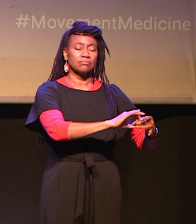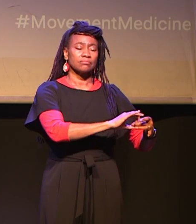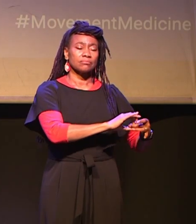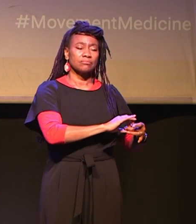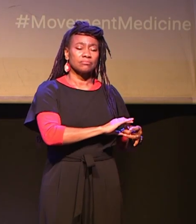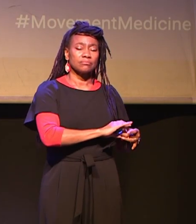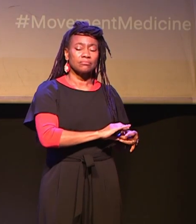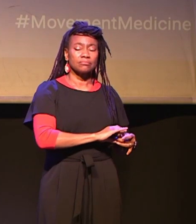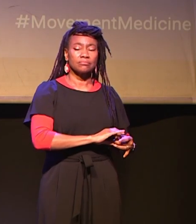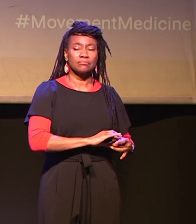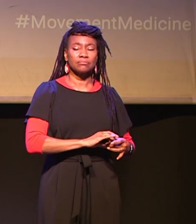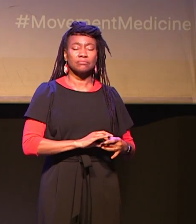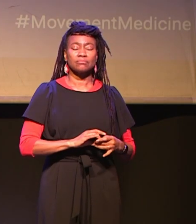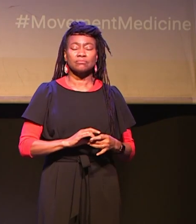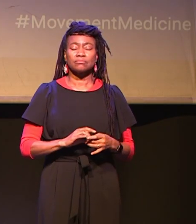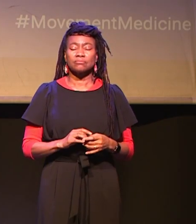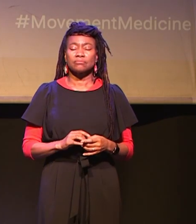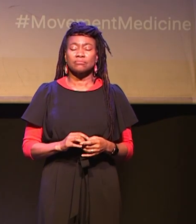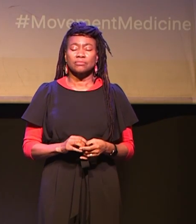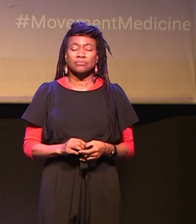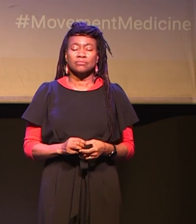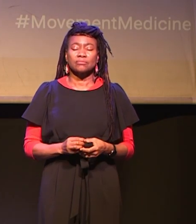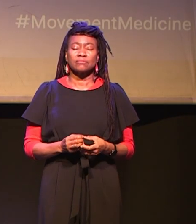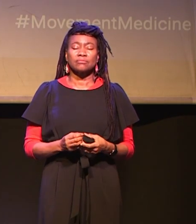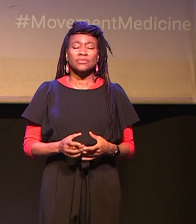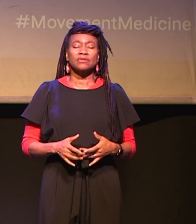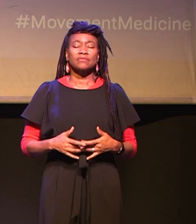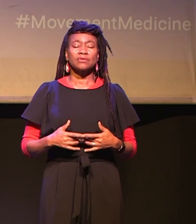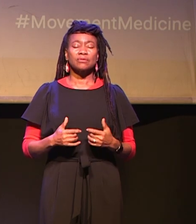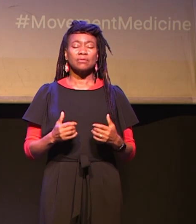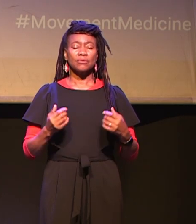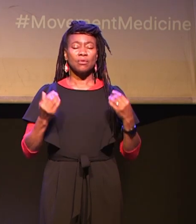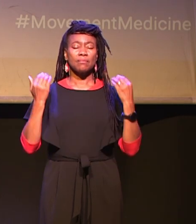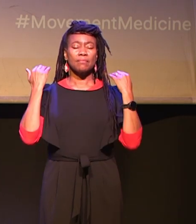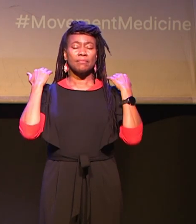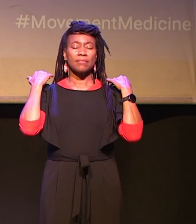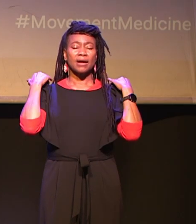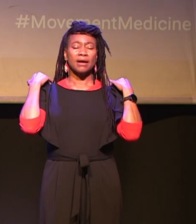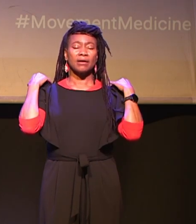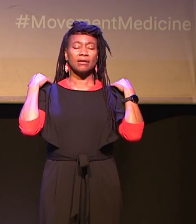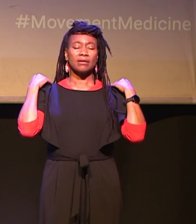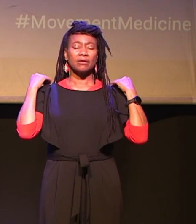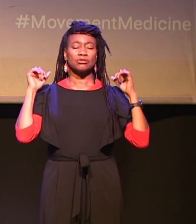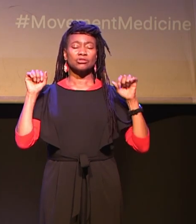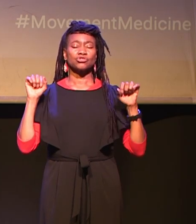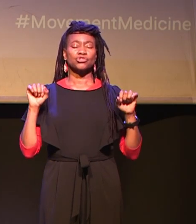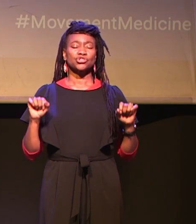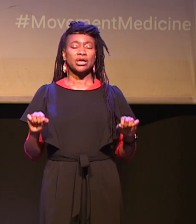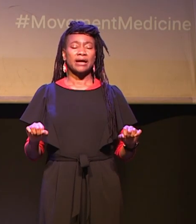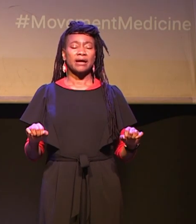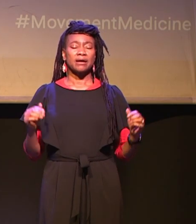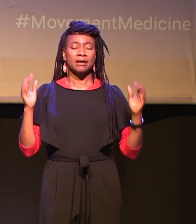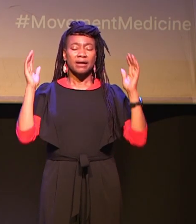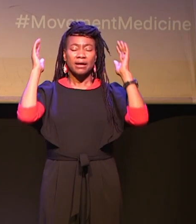It's like juiciness to me. It's like your volume. See if you can feel your back body on the chair, maybe the back of